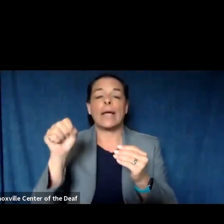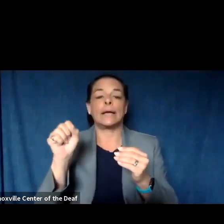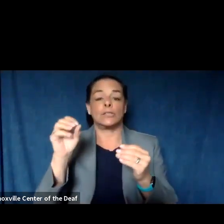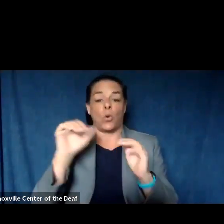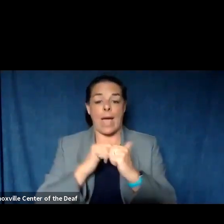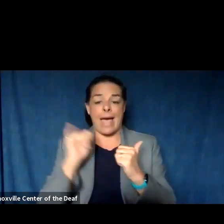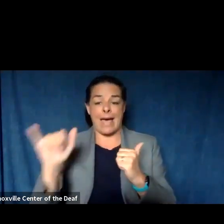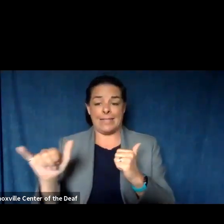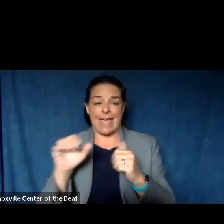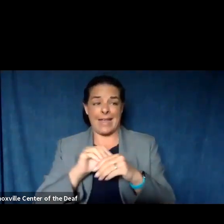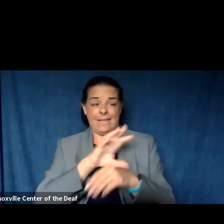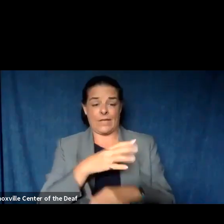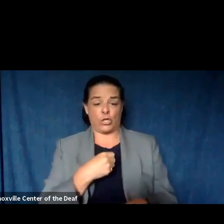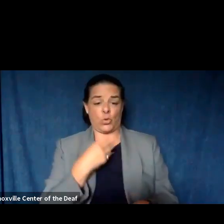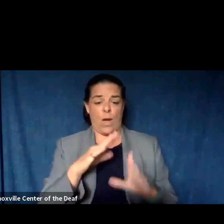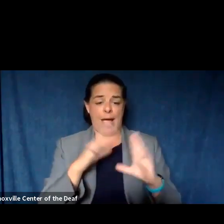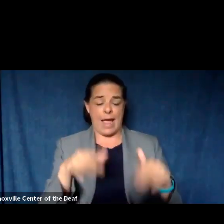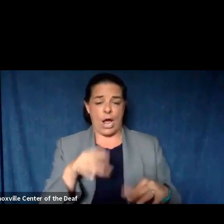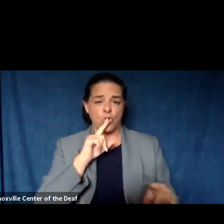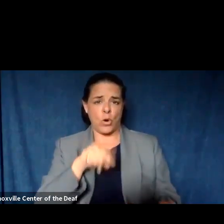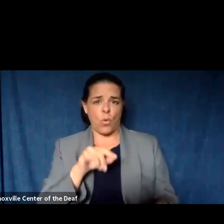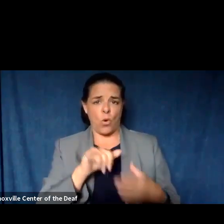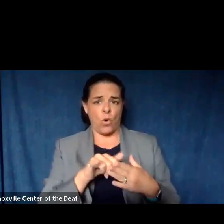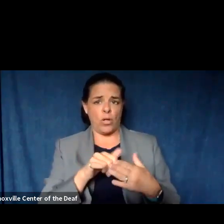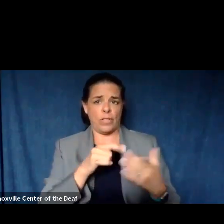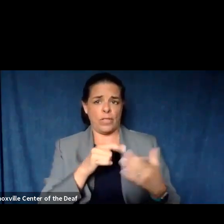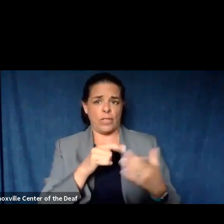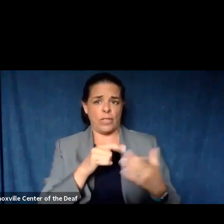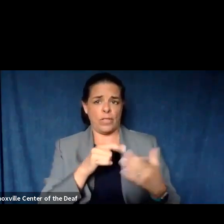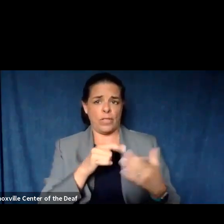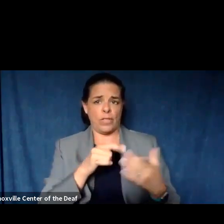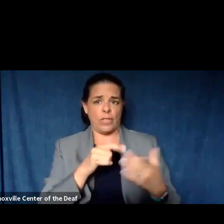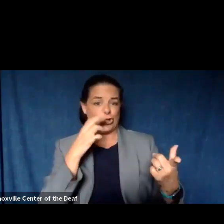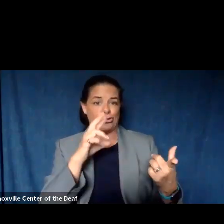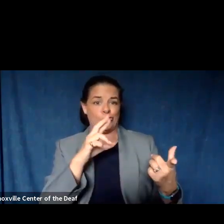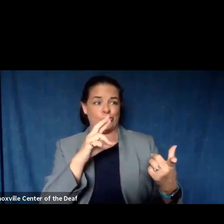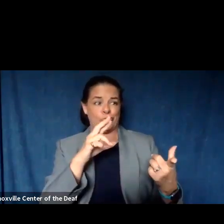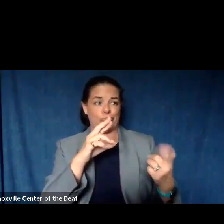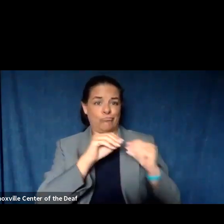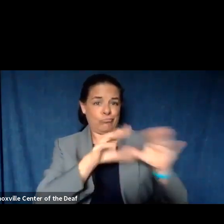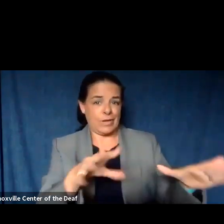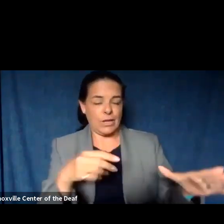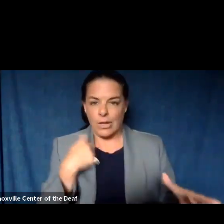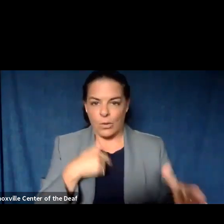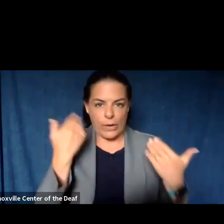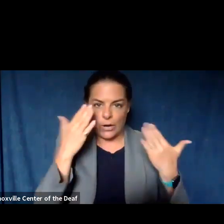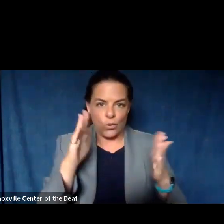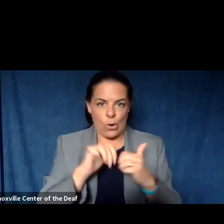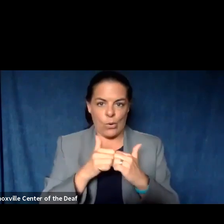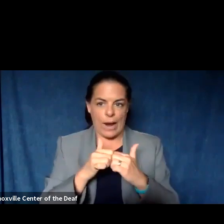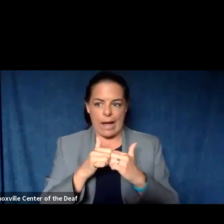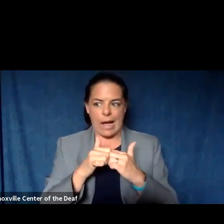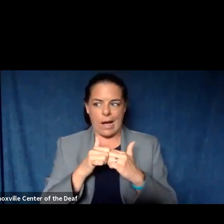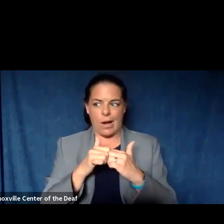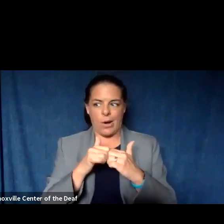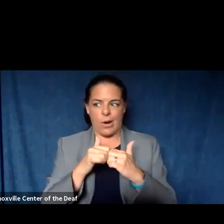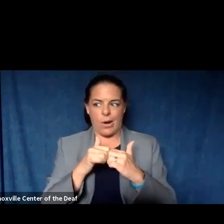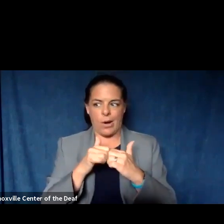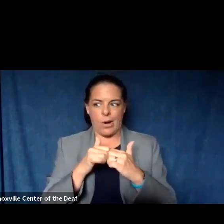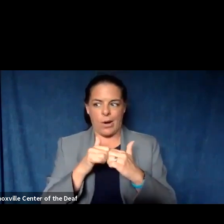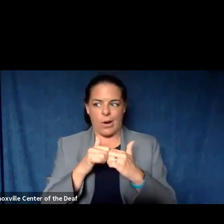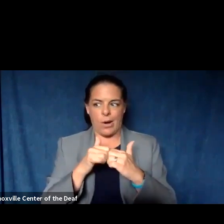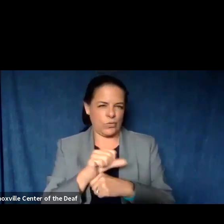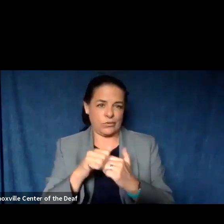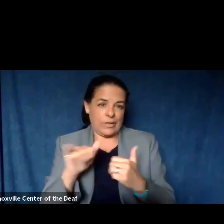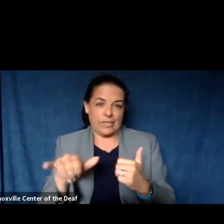the White House report that has also, they just referenced that came out. We don't really know how that process works on the